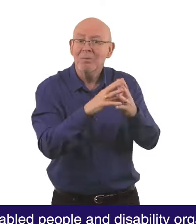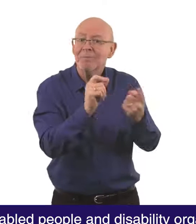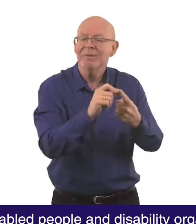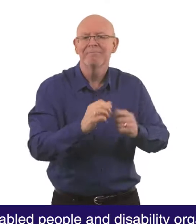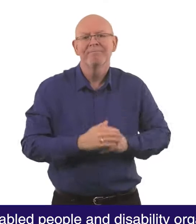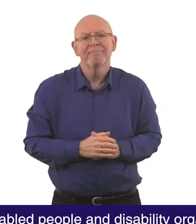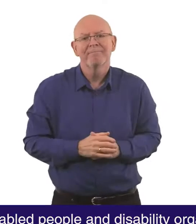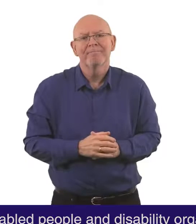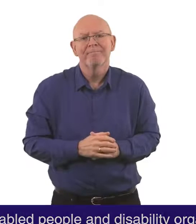DWP.